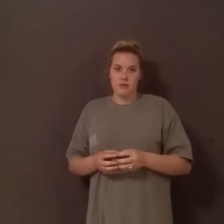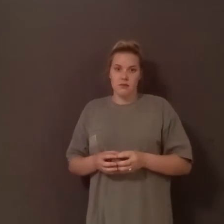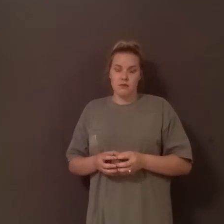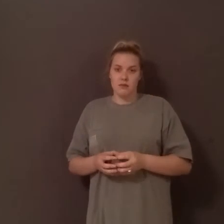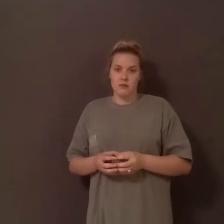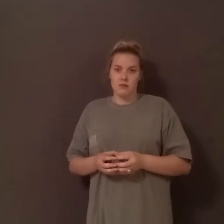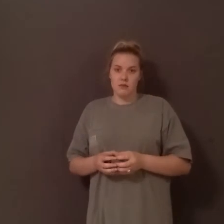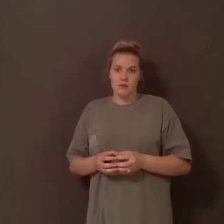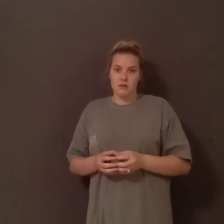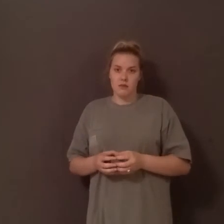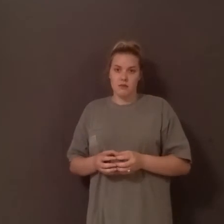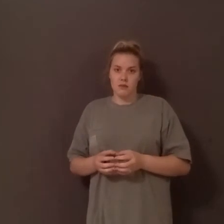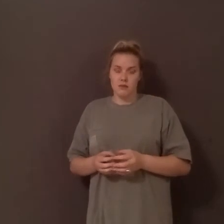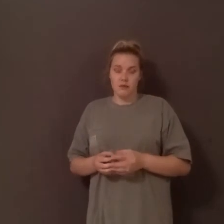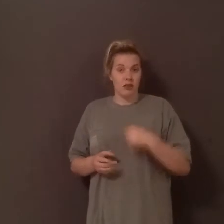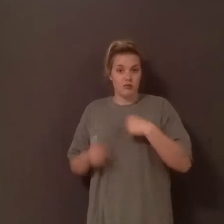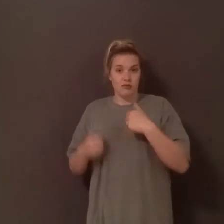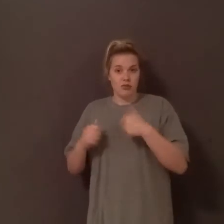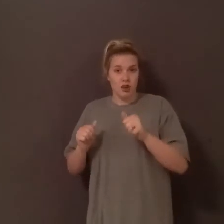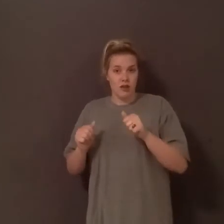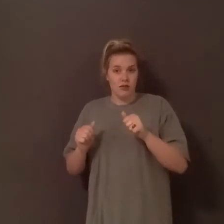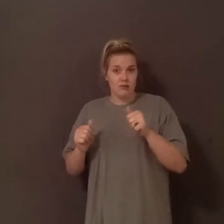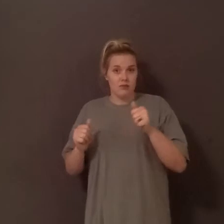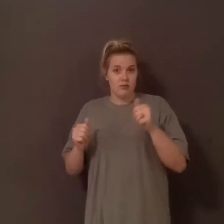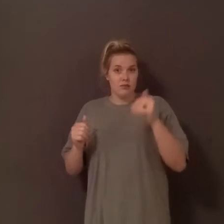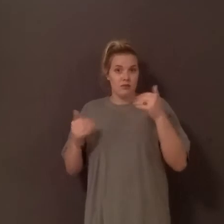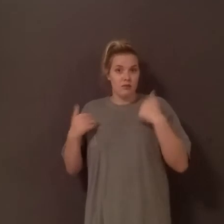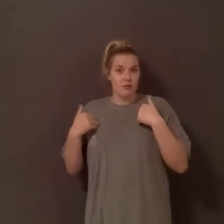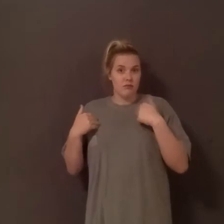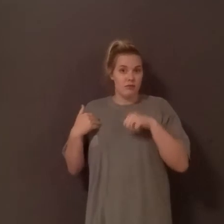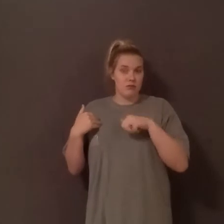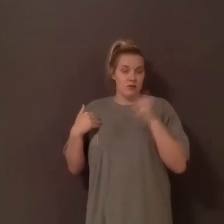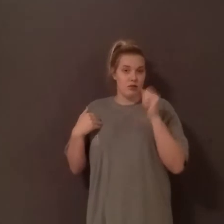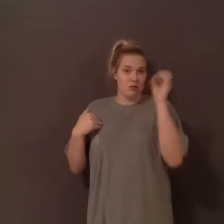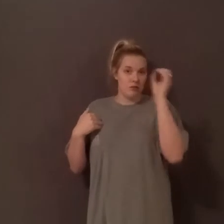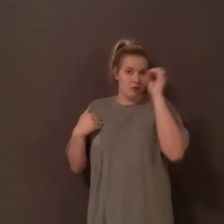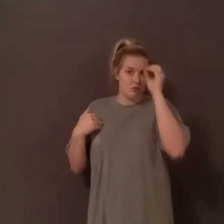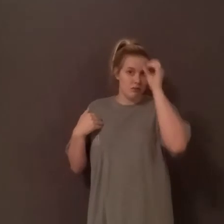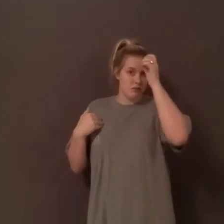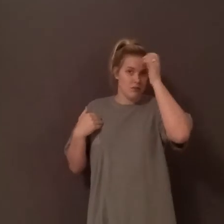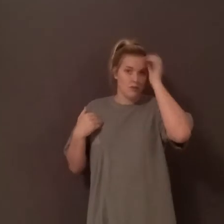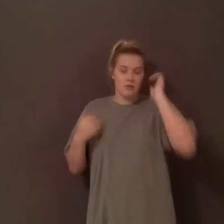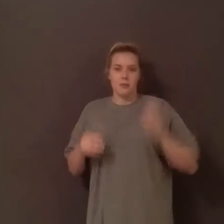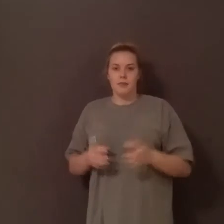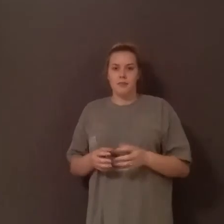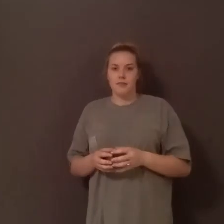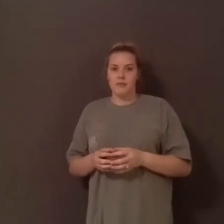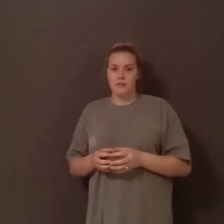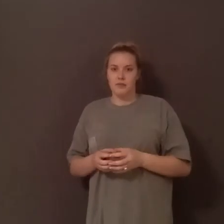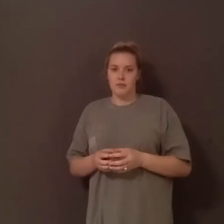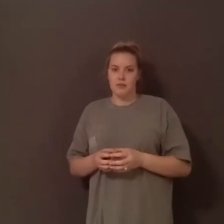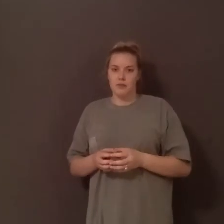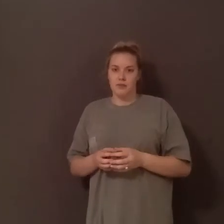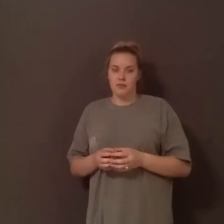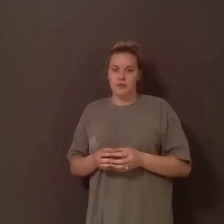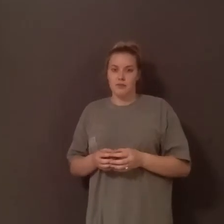any direction at me, and I'll just give you another. Get up and get in my face and put your finger in my chest and let me know that my